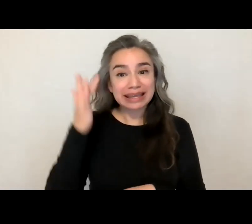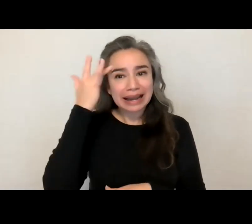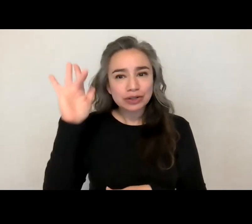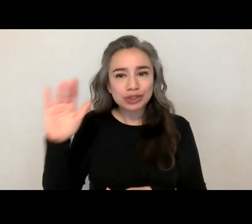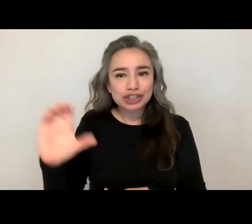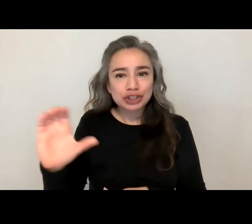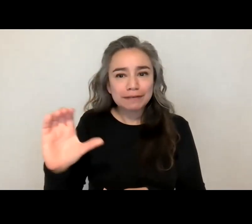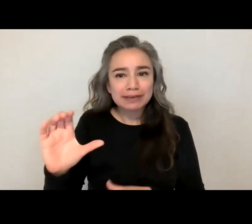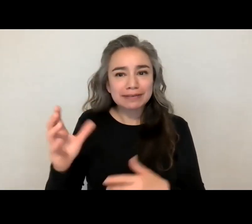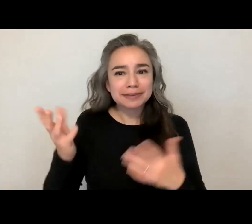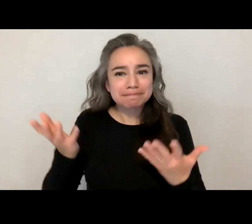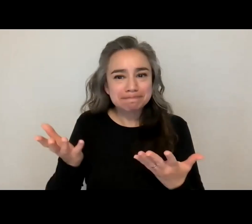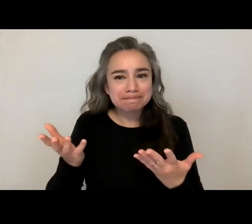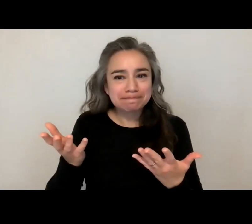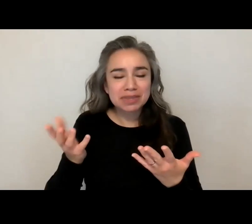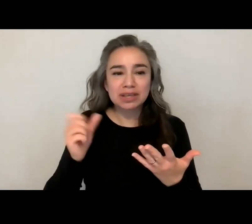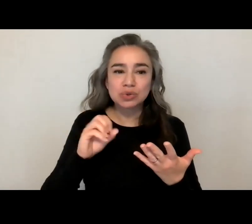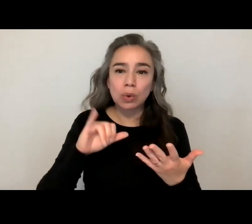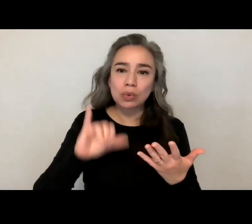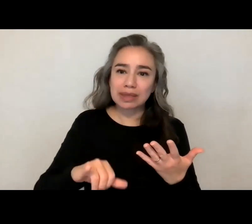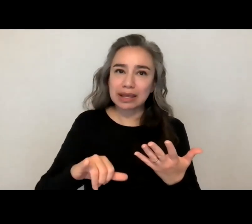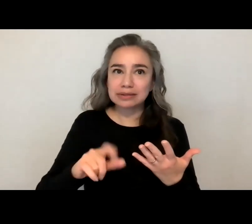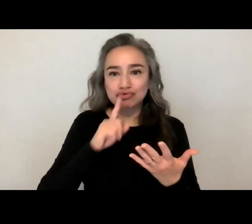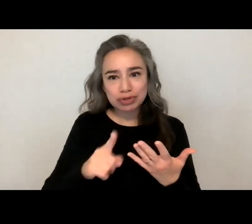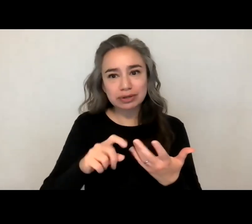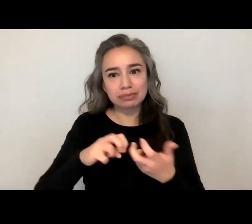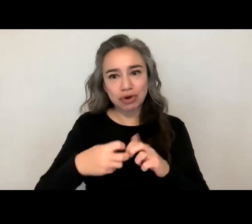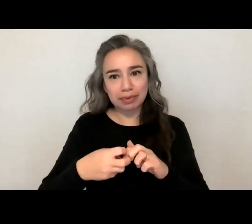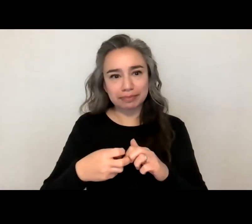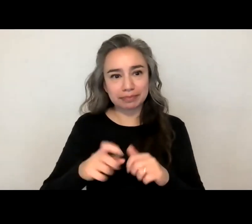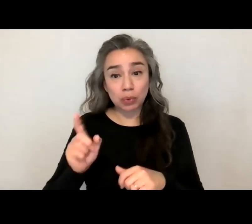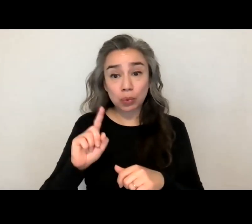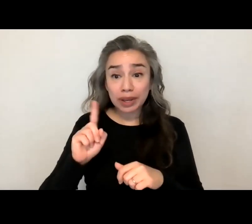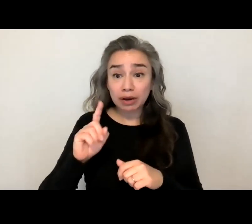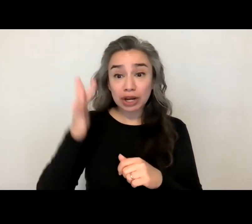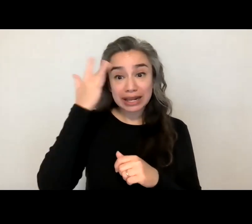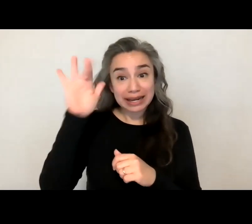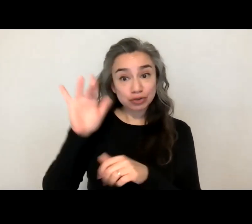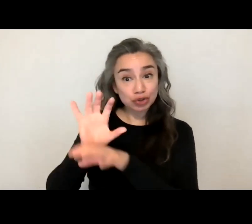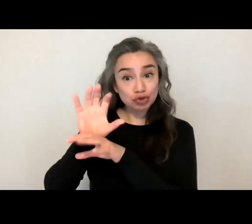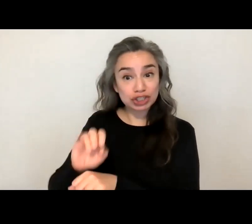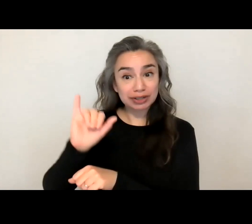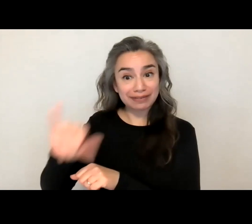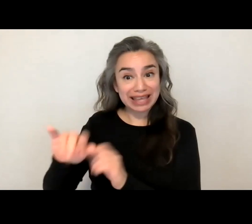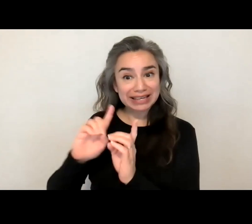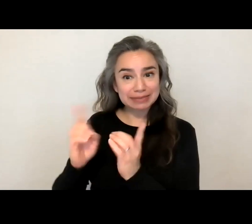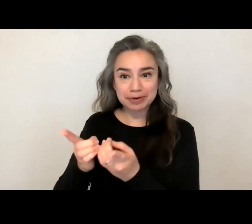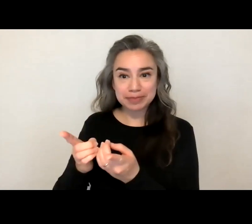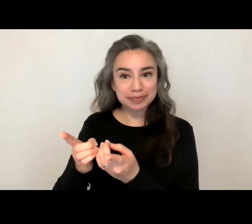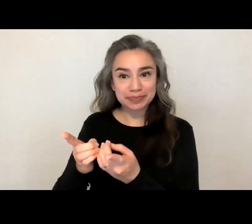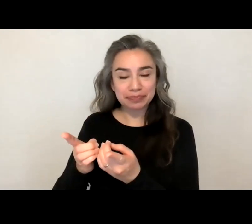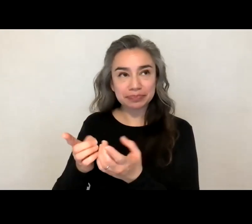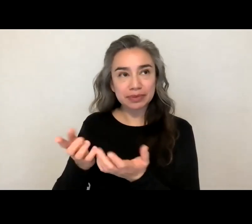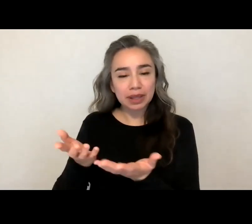of this real problem where the intellectual tradition of that department doesn't always, especially